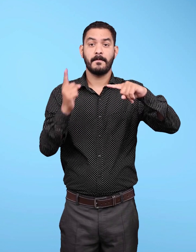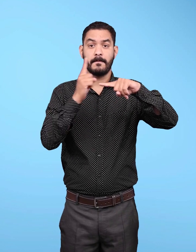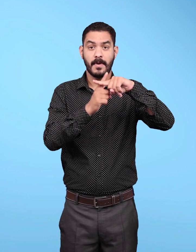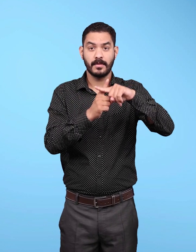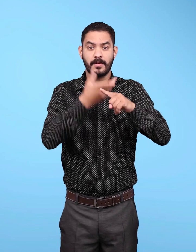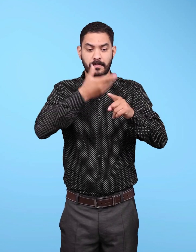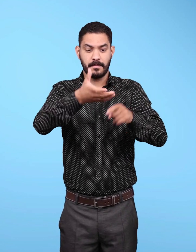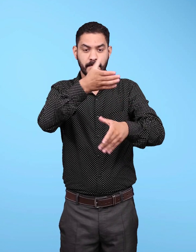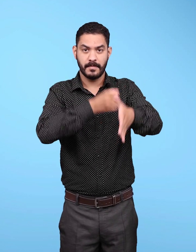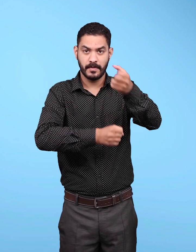wells,